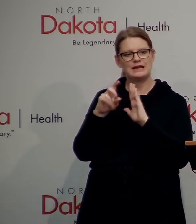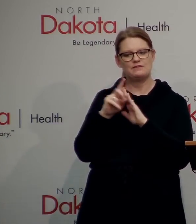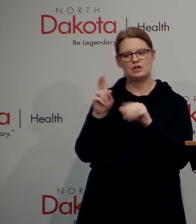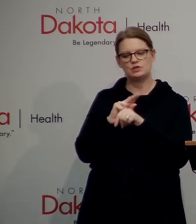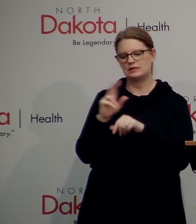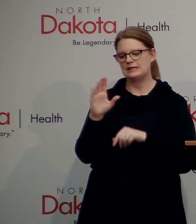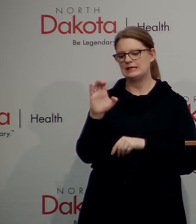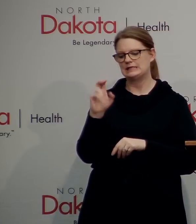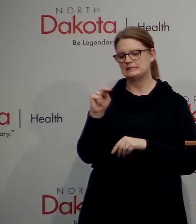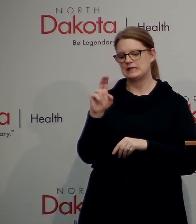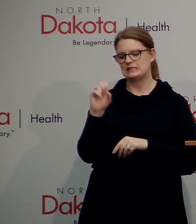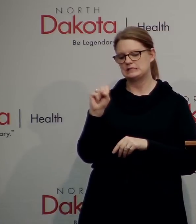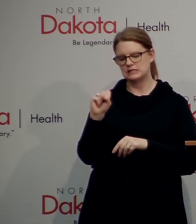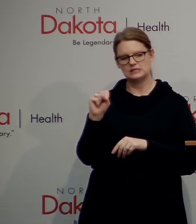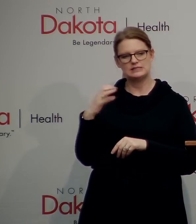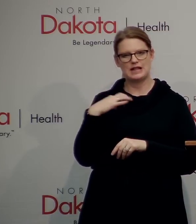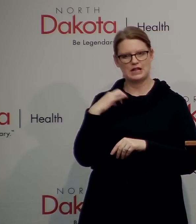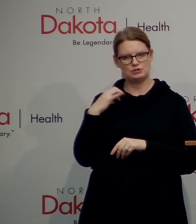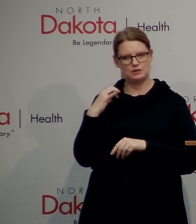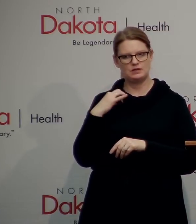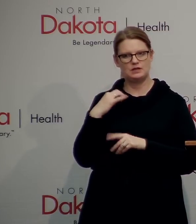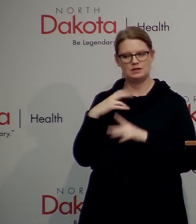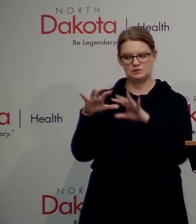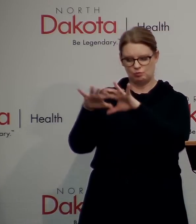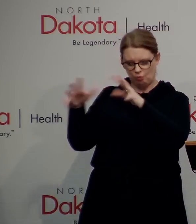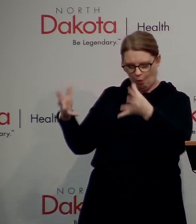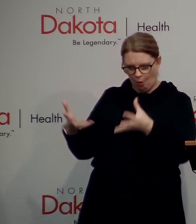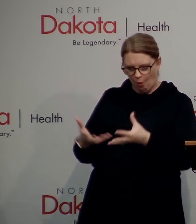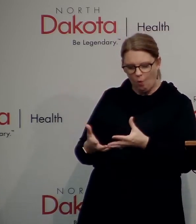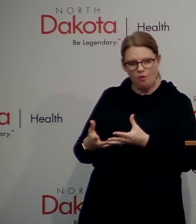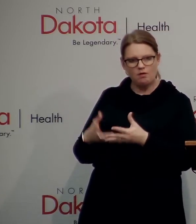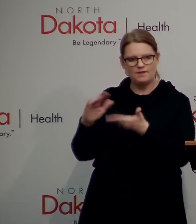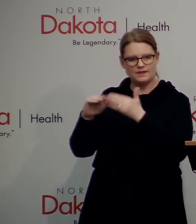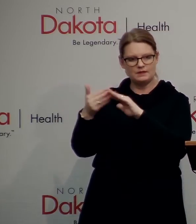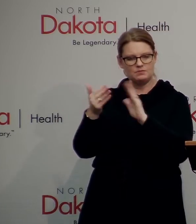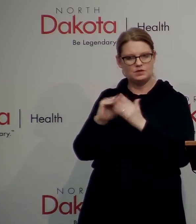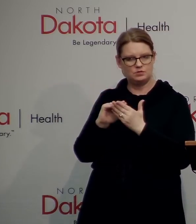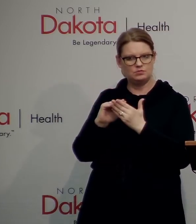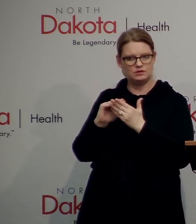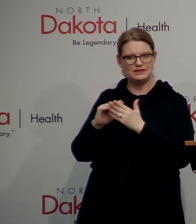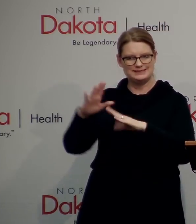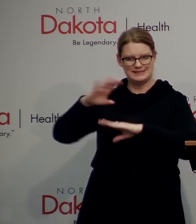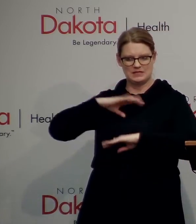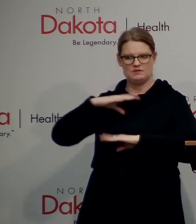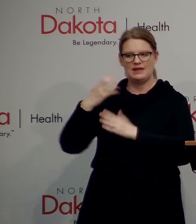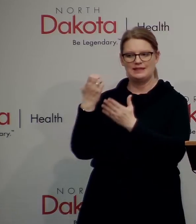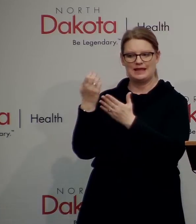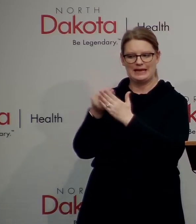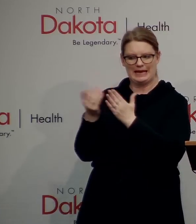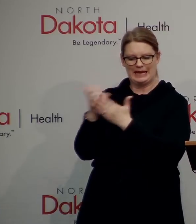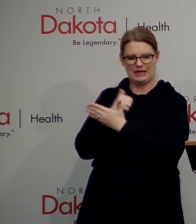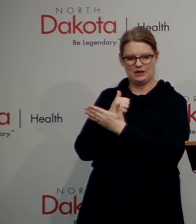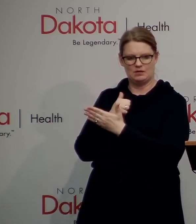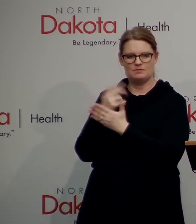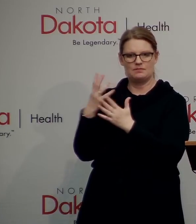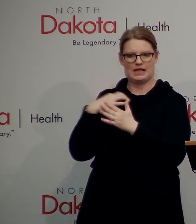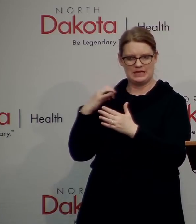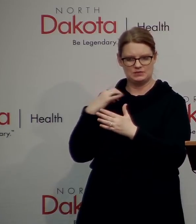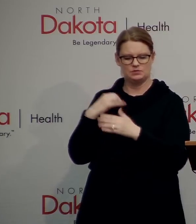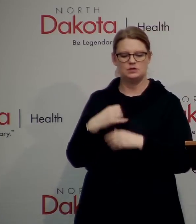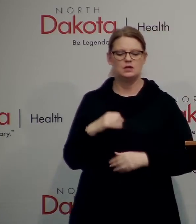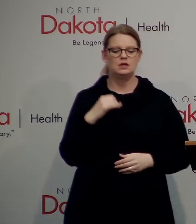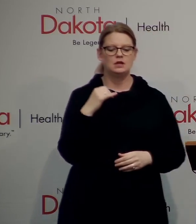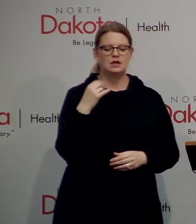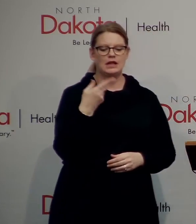census eligibility areas. So as a whole, that community meets an income eligibility requirement. HR